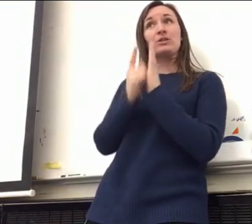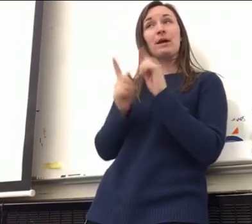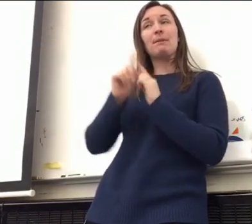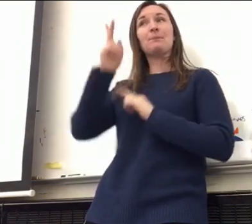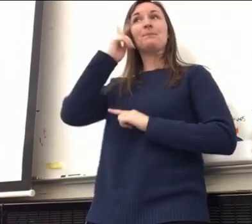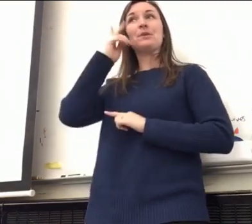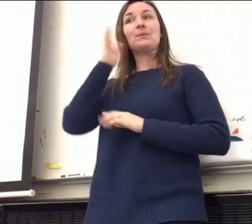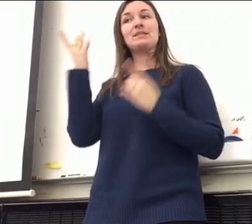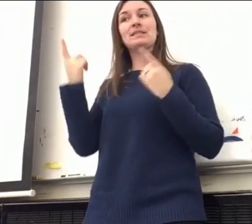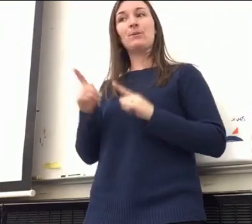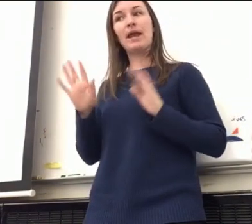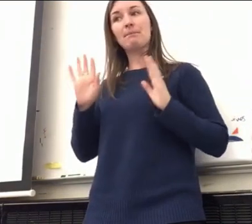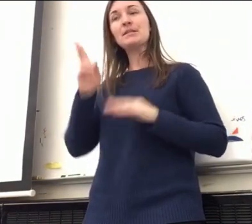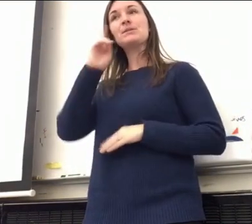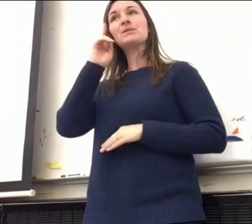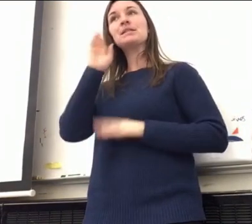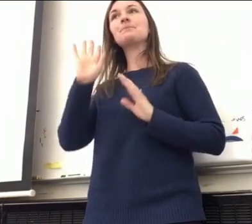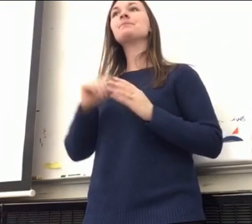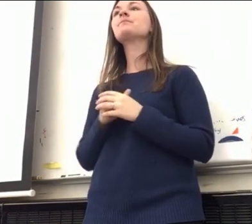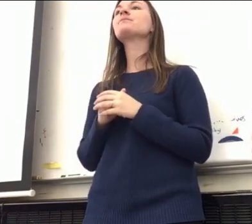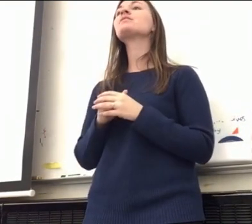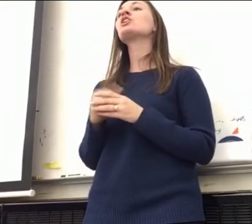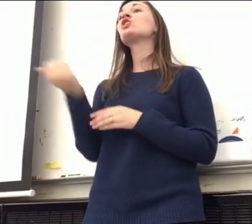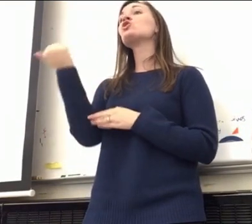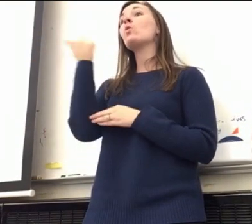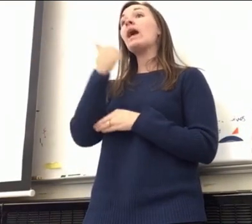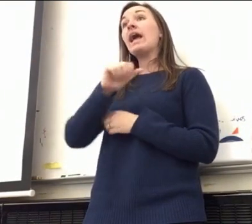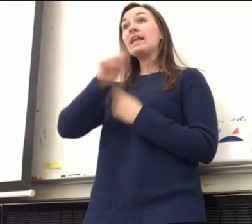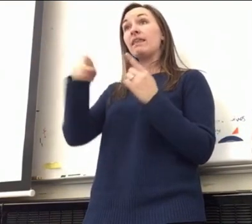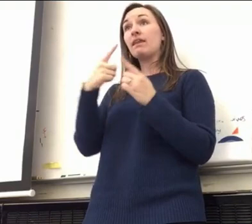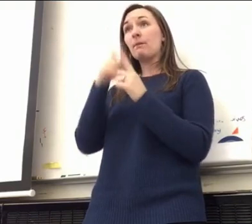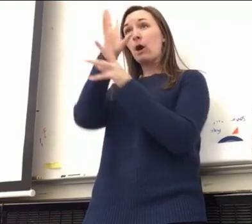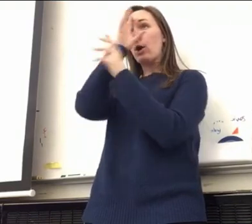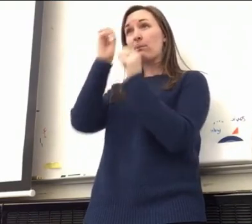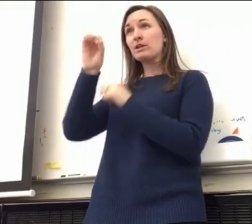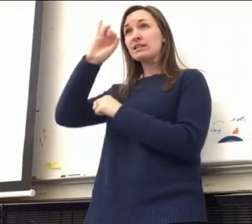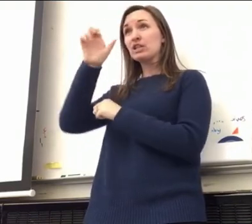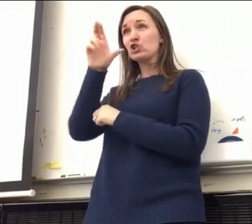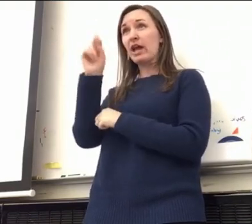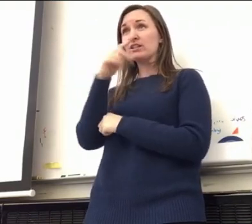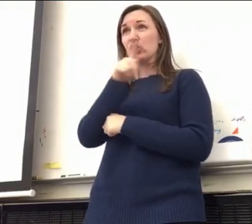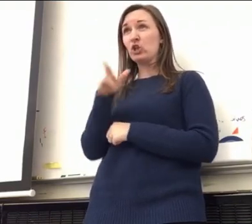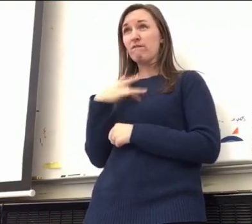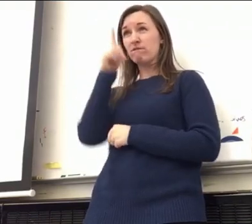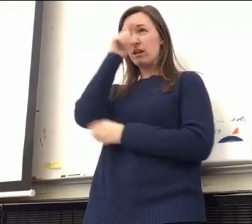future. Okay, anything about Andrew Jackson that you guys need? Yes? Why would it be too much